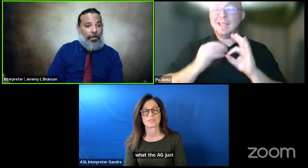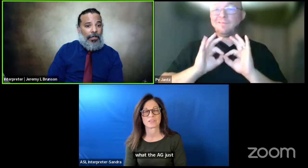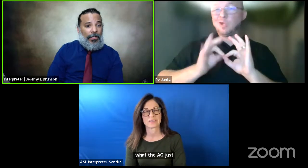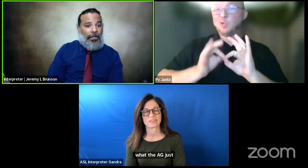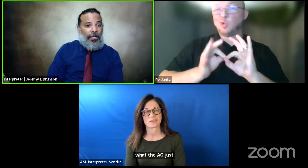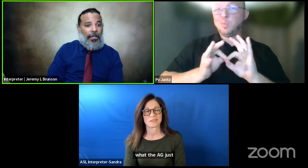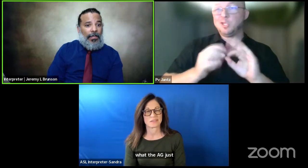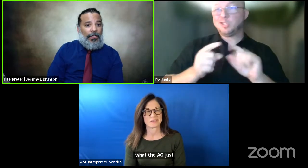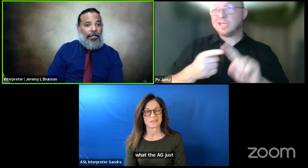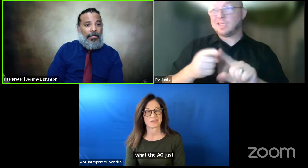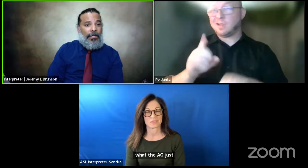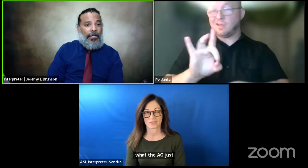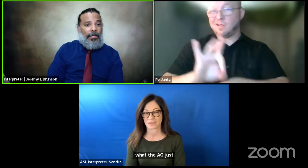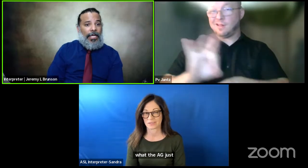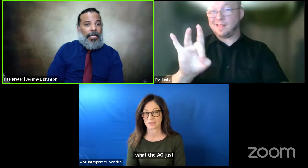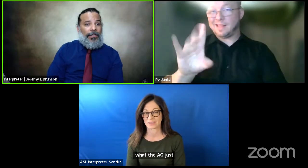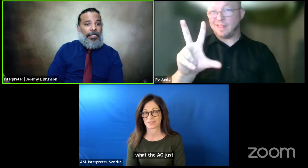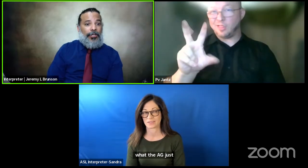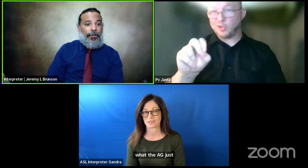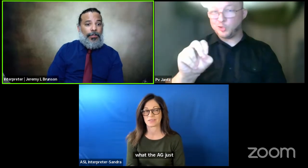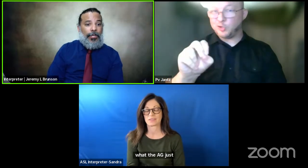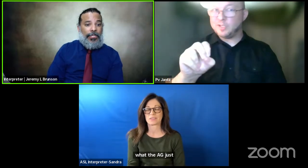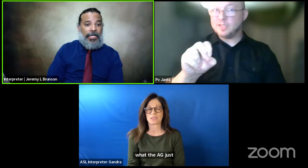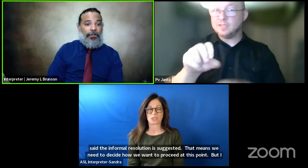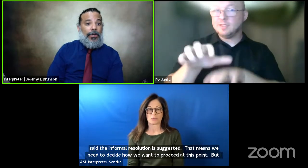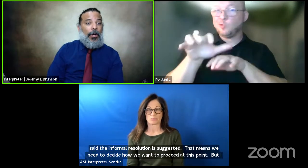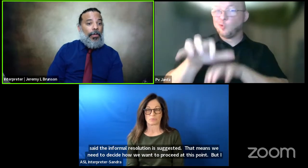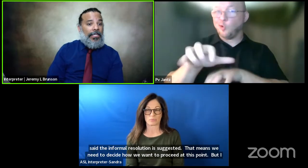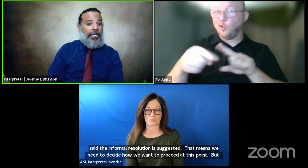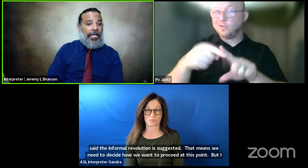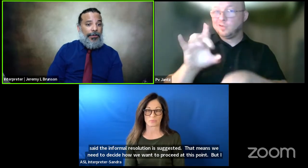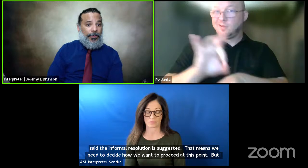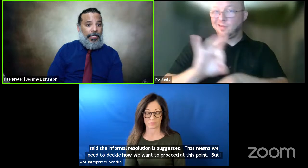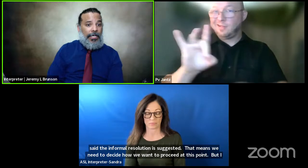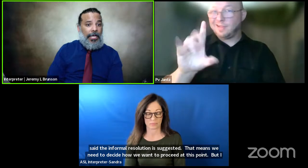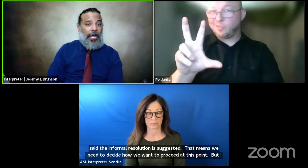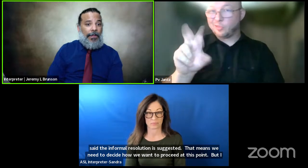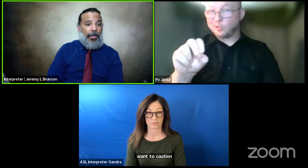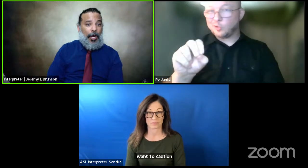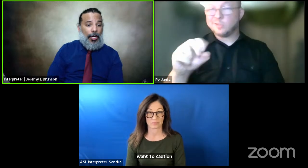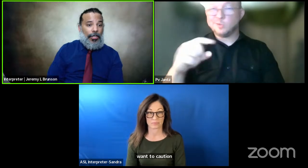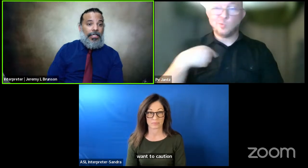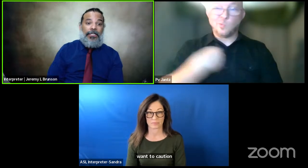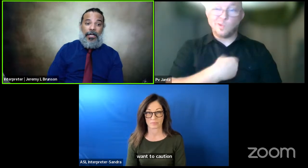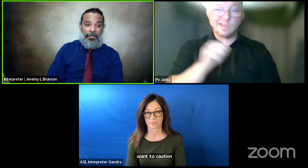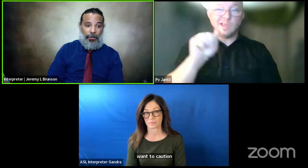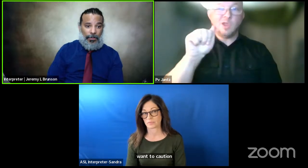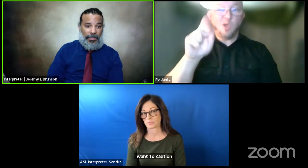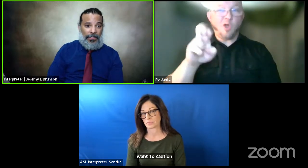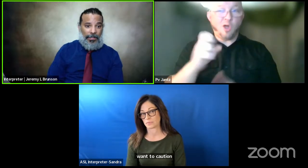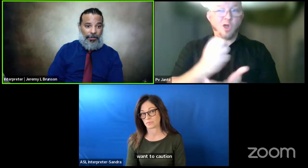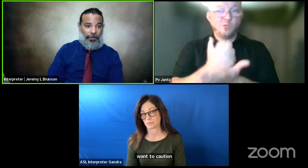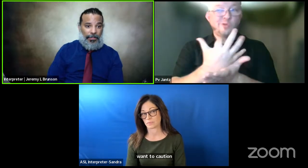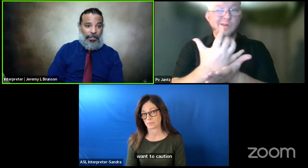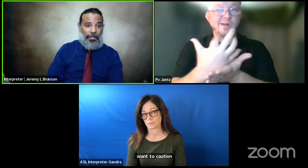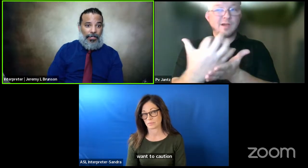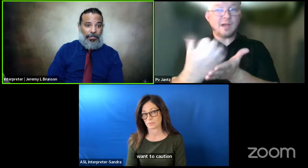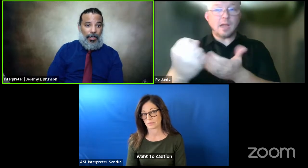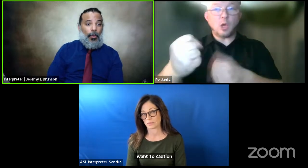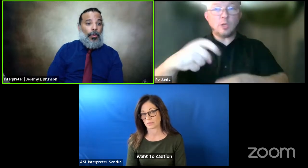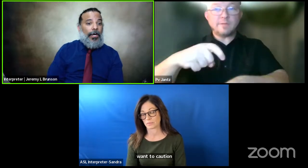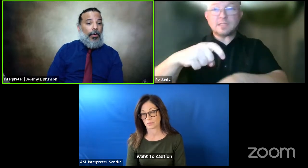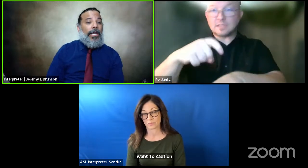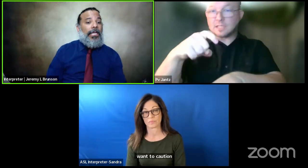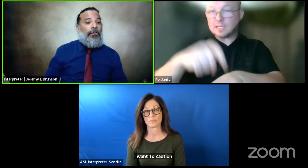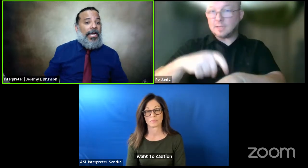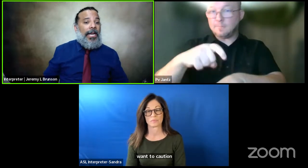caution you all that the interpreters are scheduled only until 8:30, and the CART is also only until 8:30.